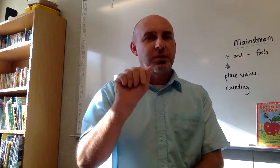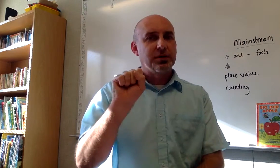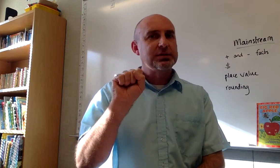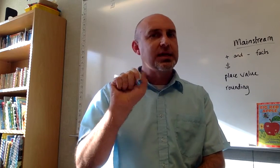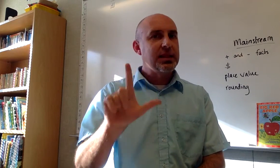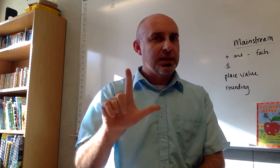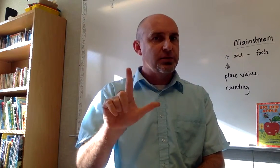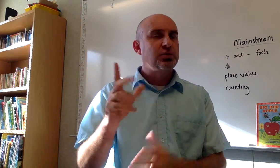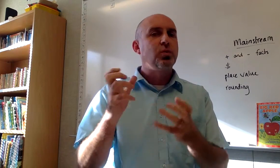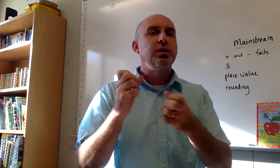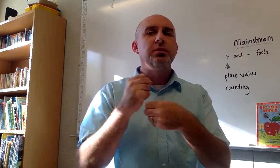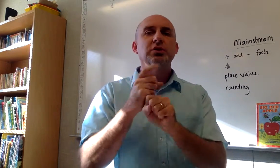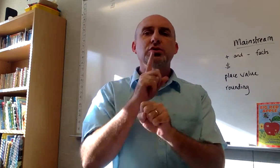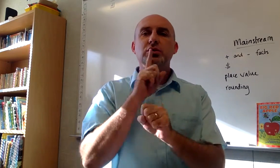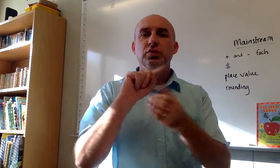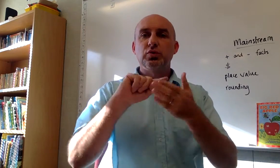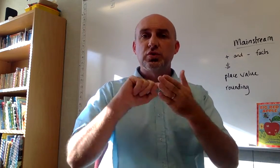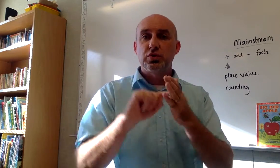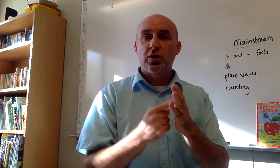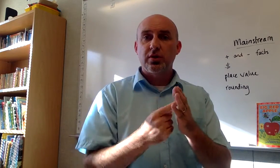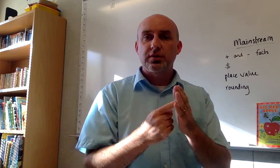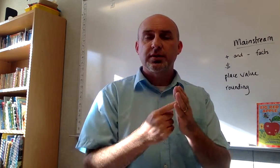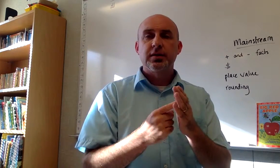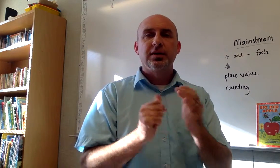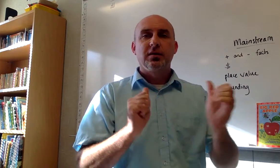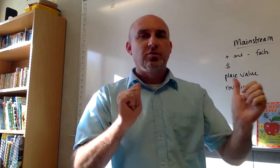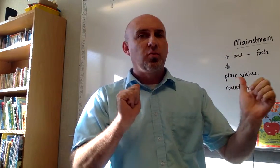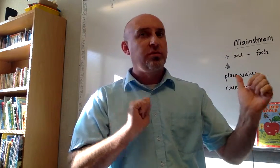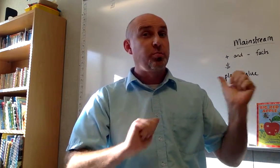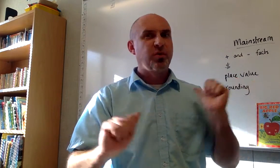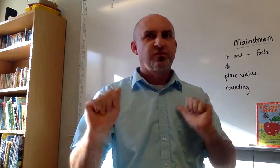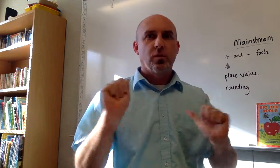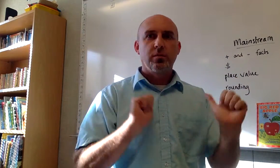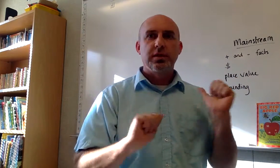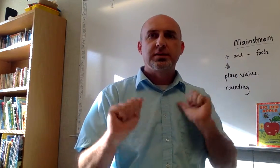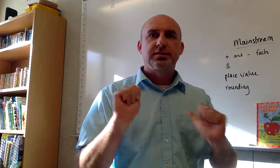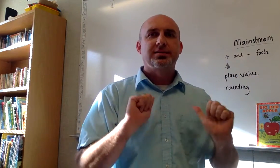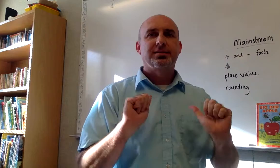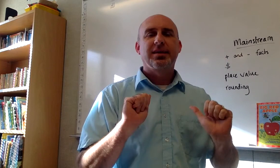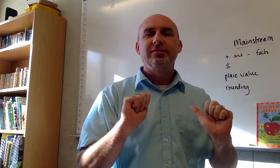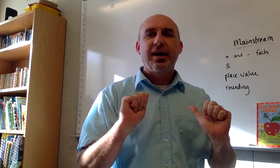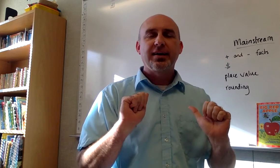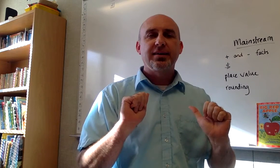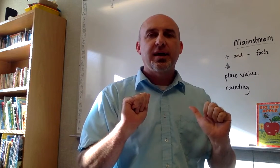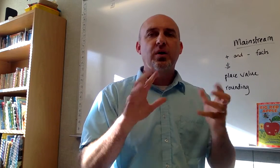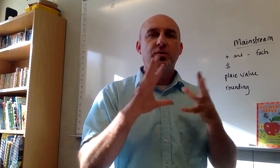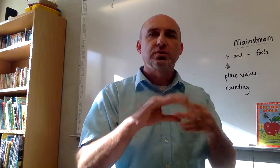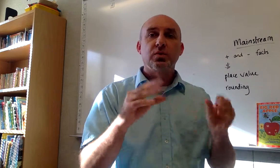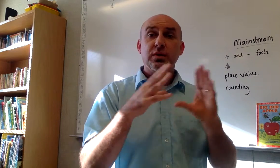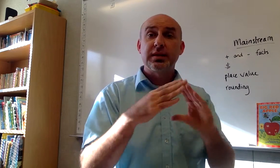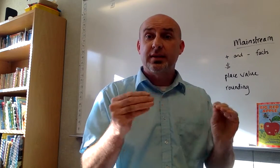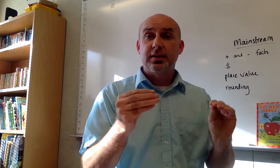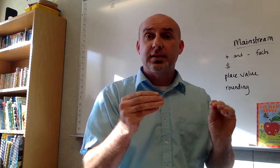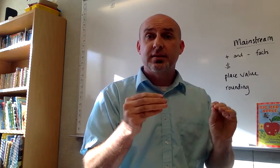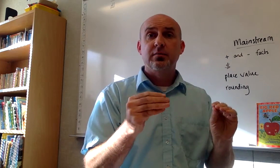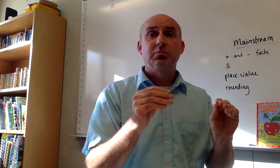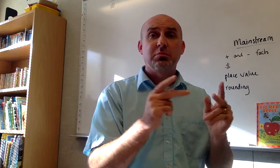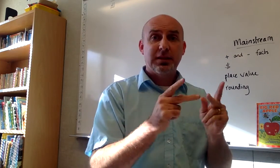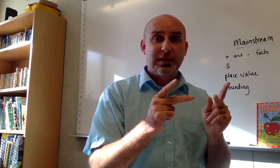American Sign Language, you want to make sure that you start from more of a performance, kind of acting out or a storytelling